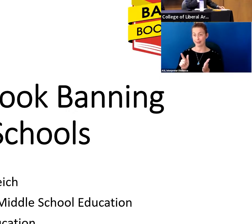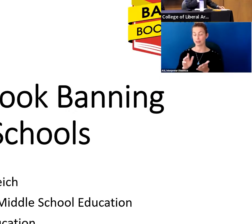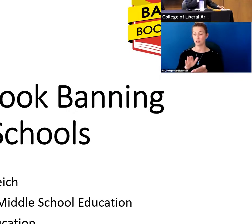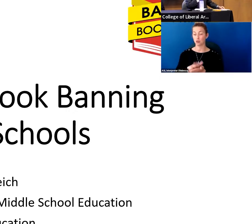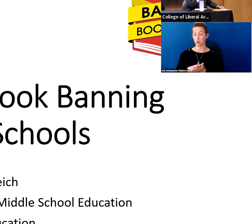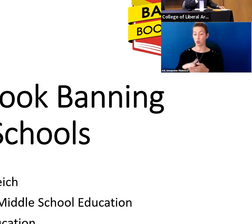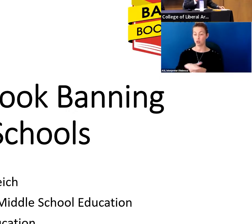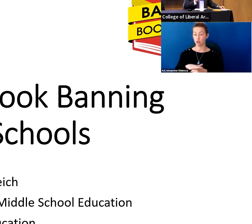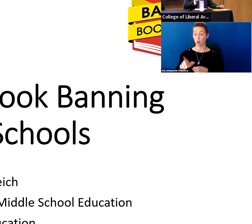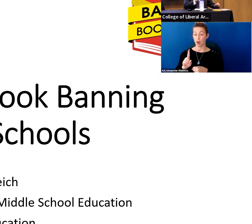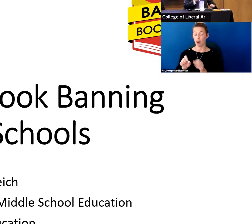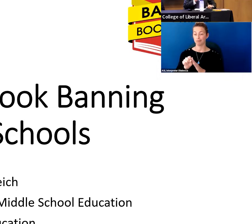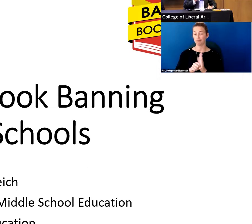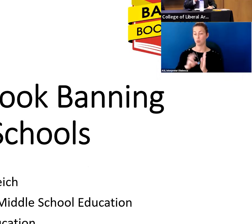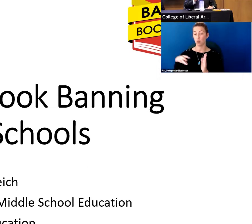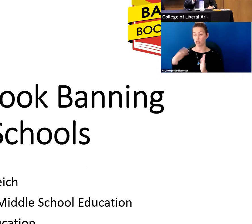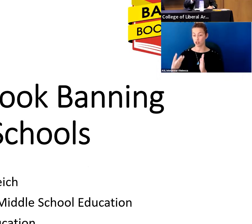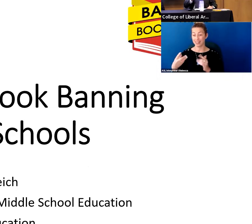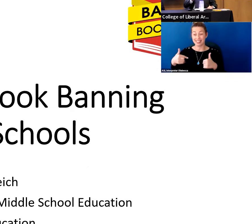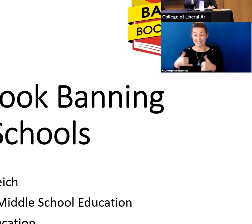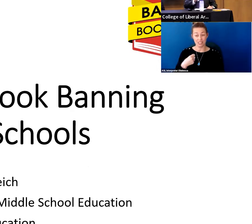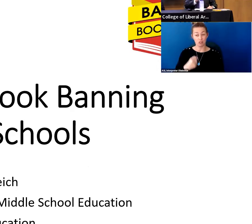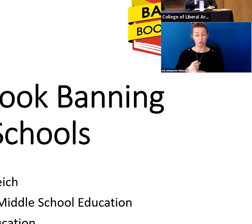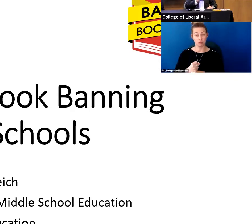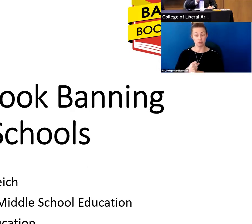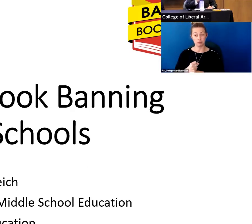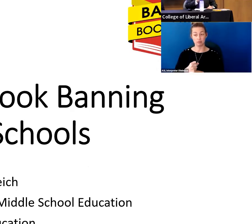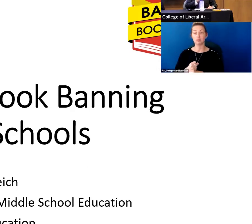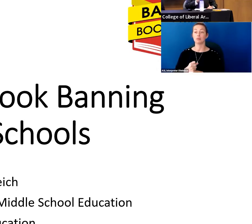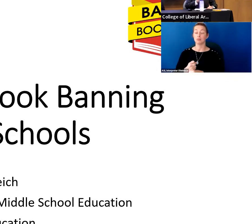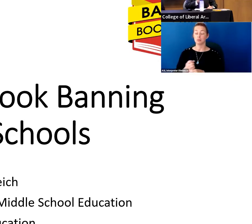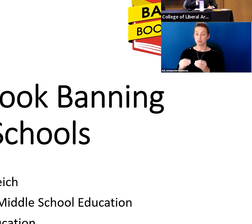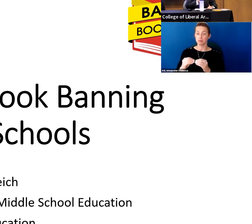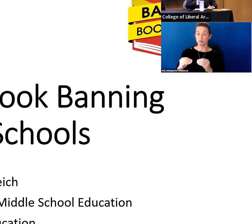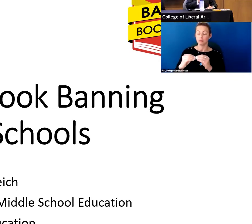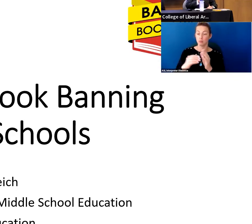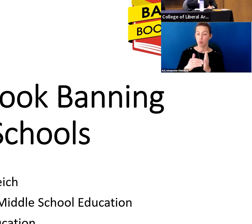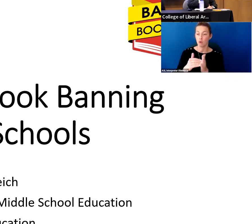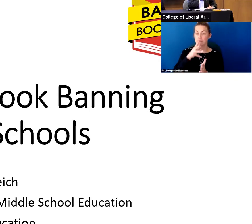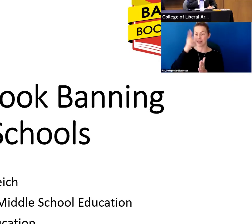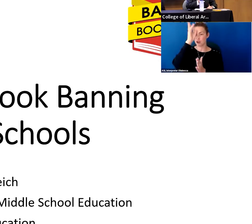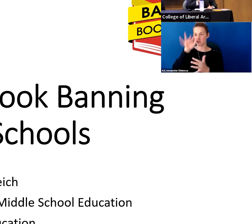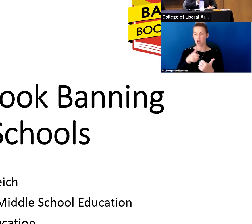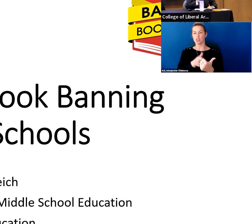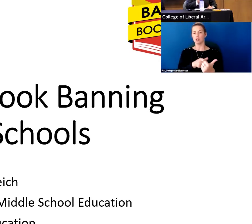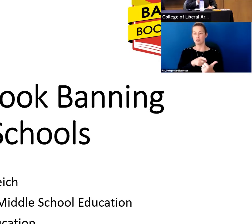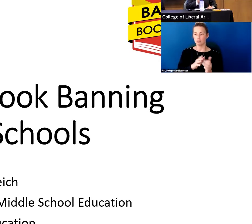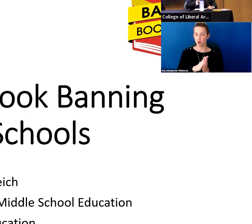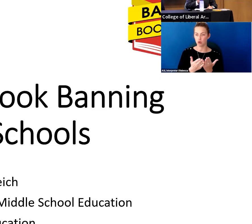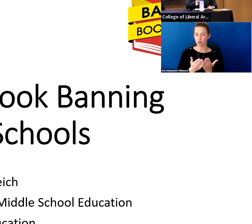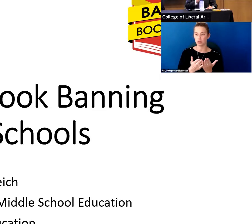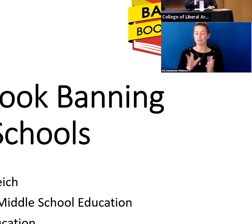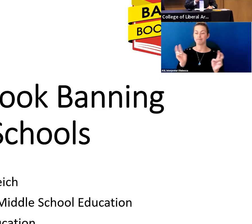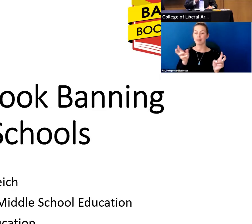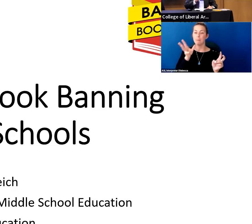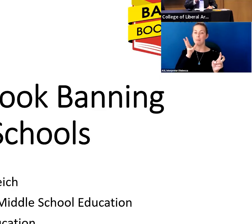in the state of Washington earlier this year. As we know, more and more parents are challenging books. The Moms of Liberty, for